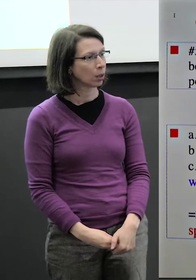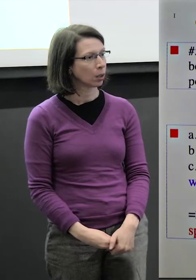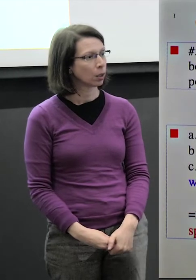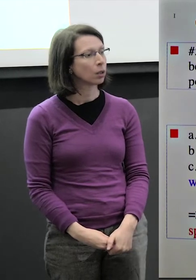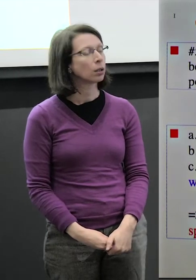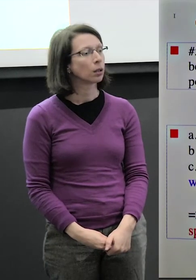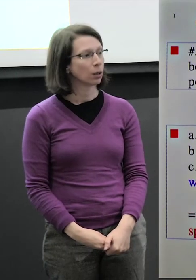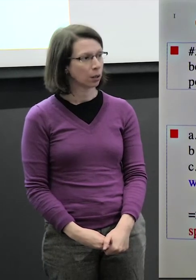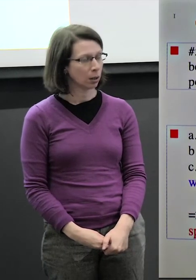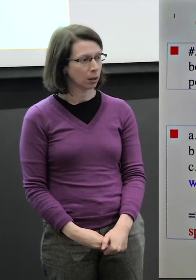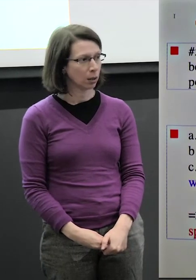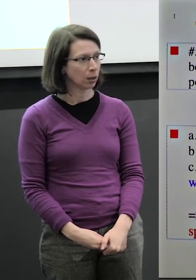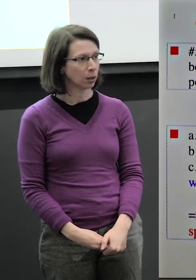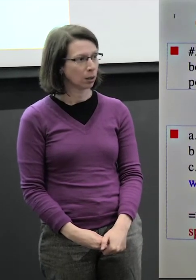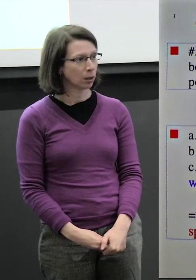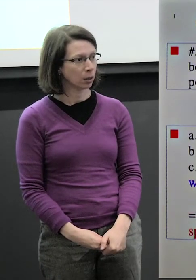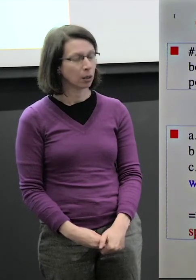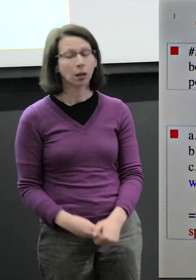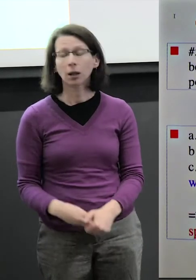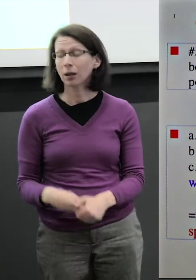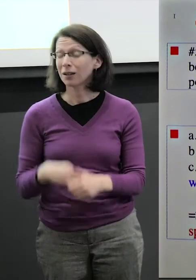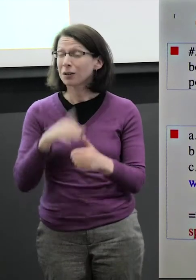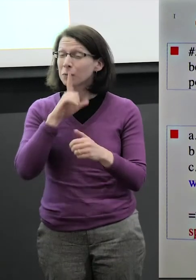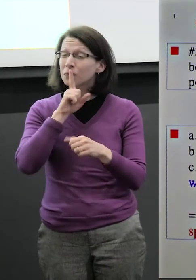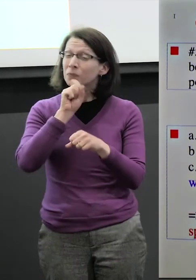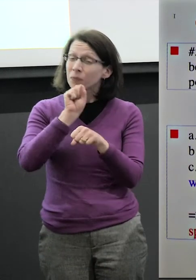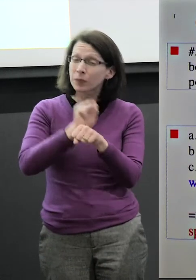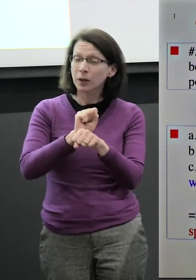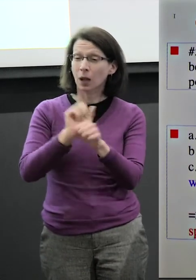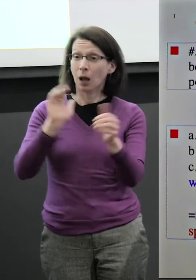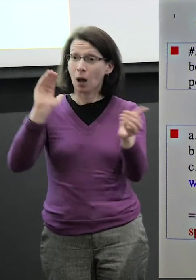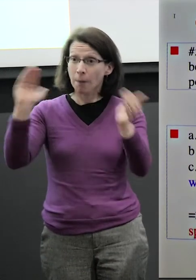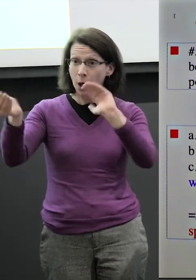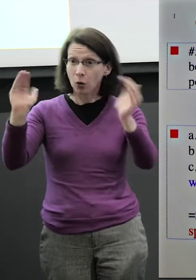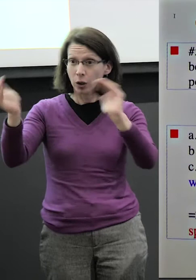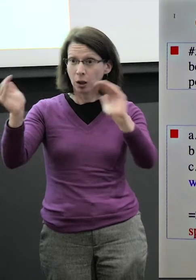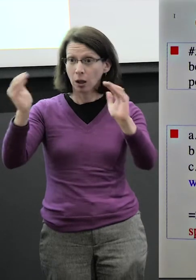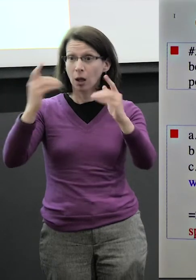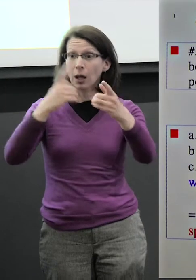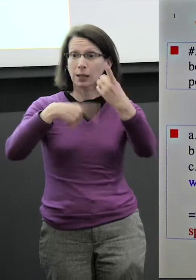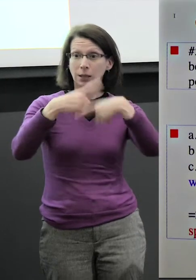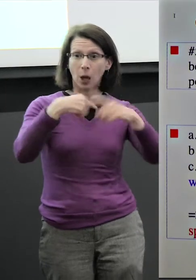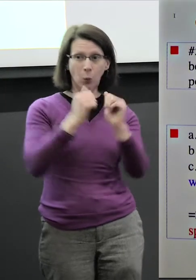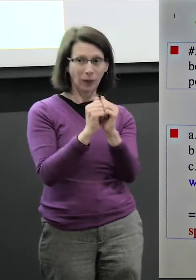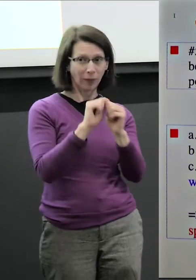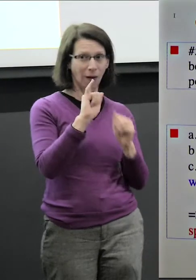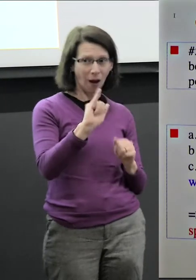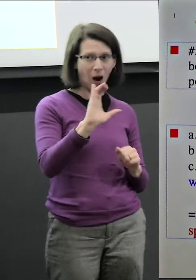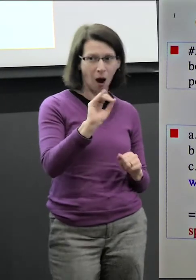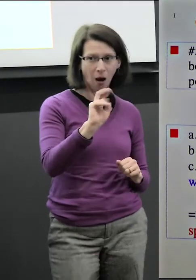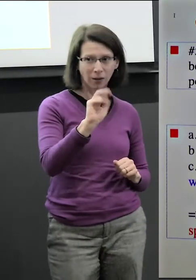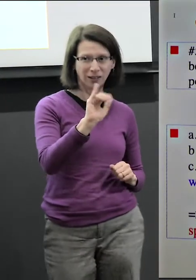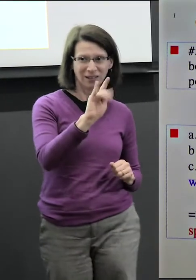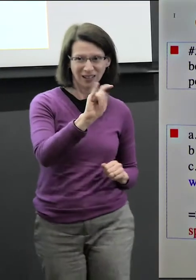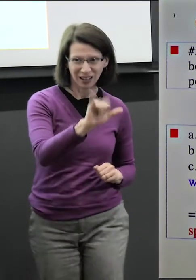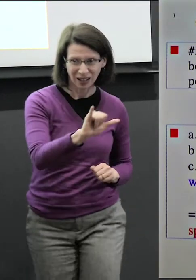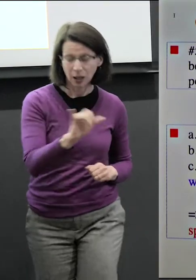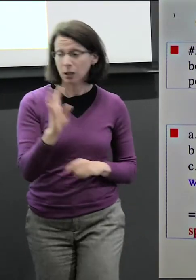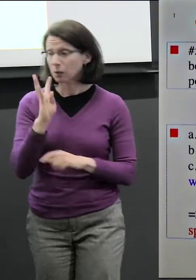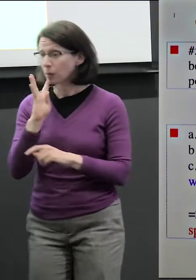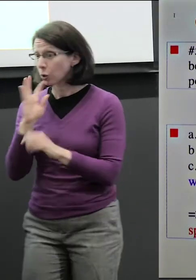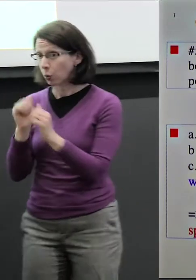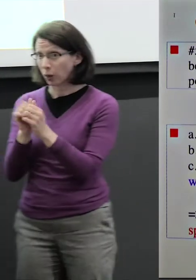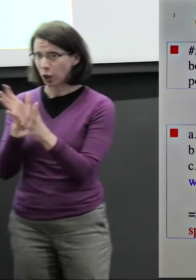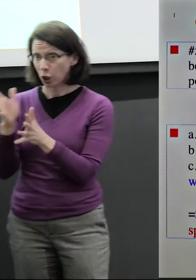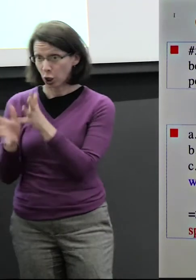perform a real comparison between sign with iconicity and speech with